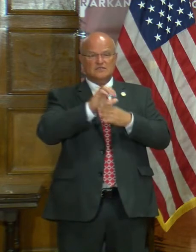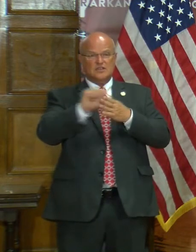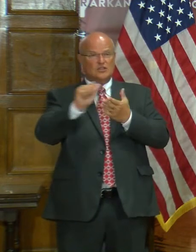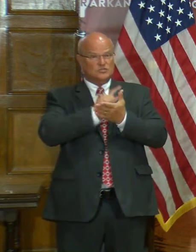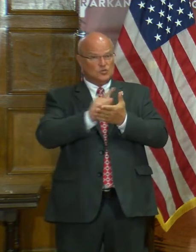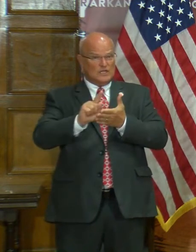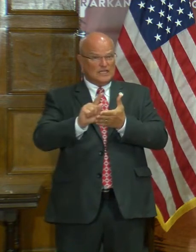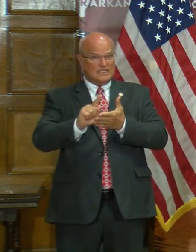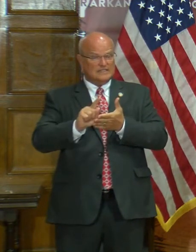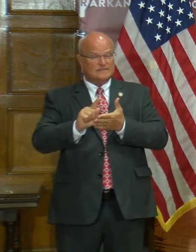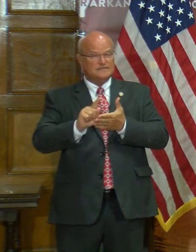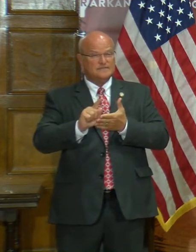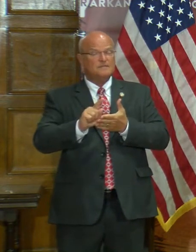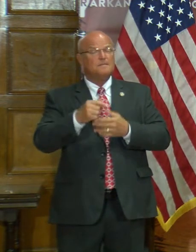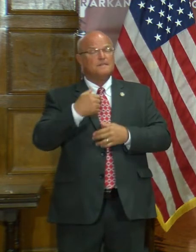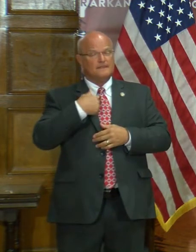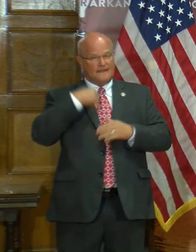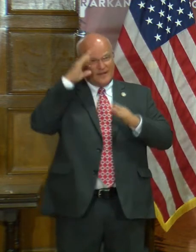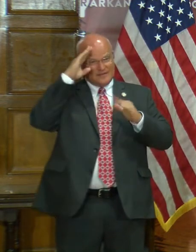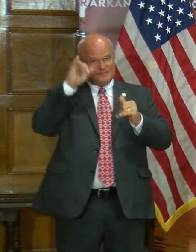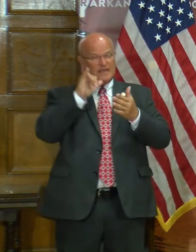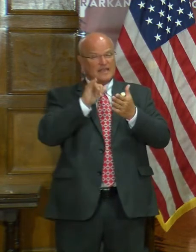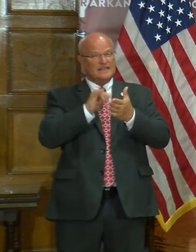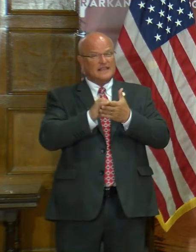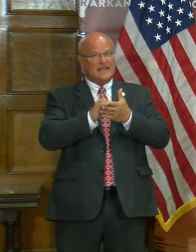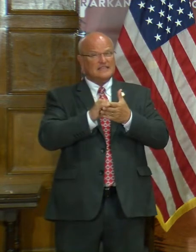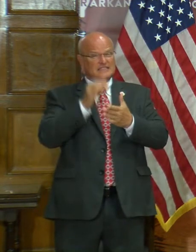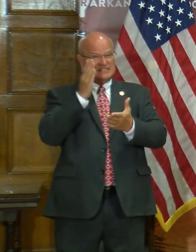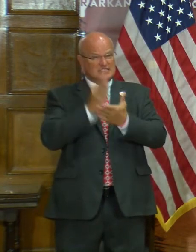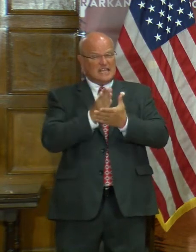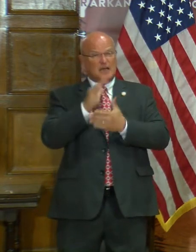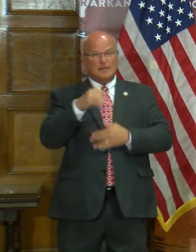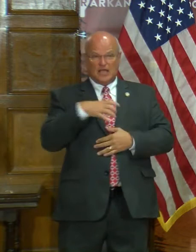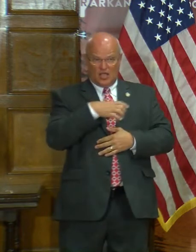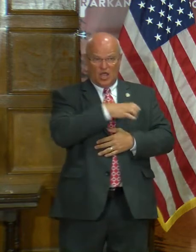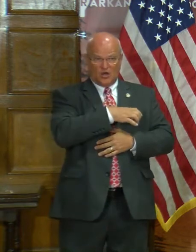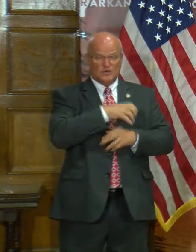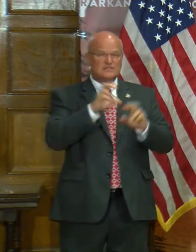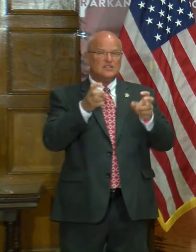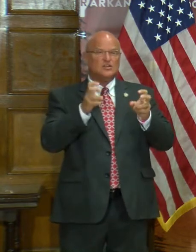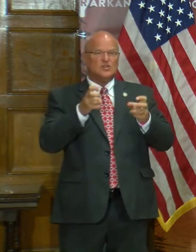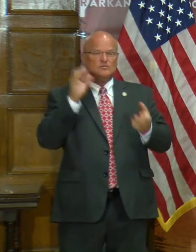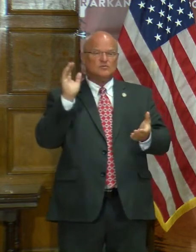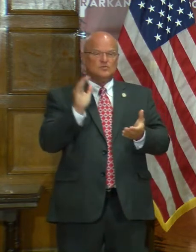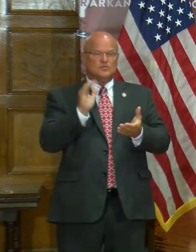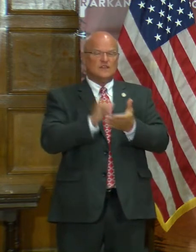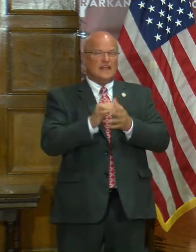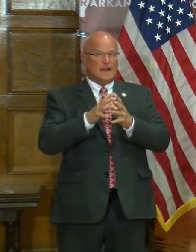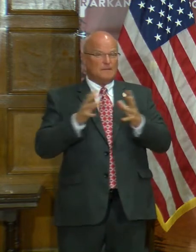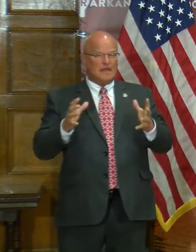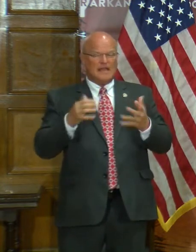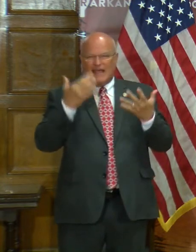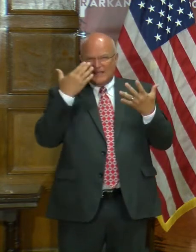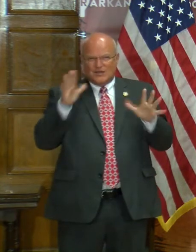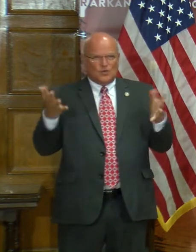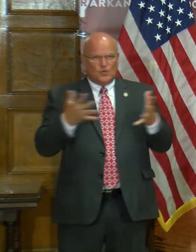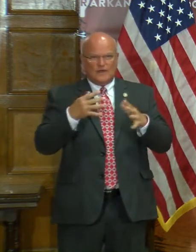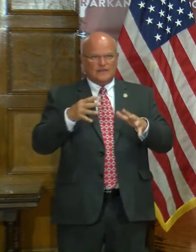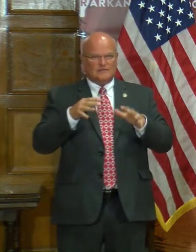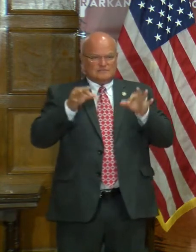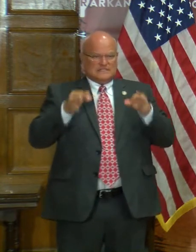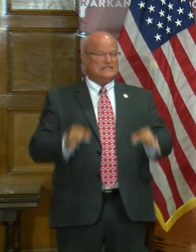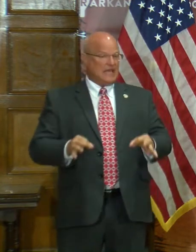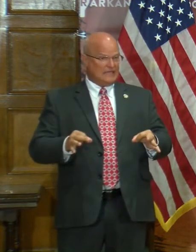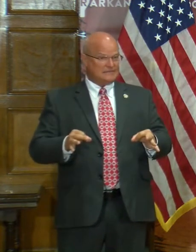week, I would expect that to be dropped by Congress in terms of reducing that amount. I don't know what they'll settle